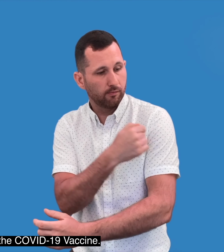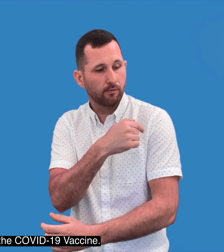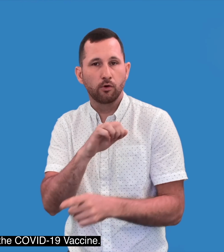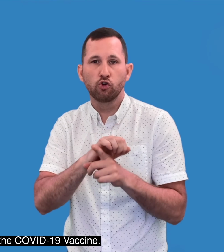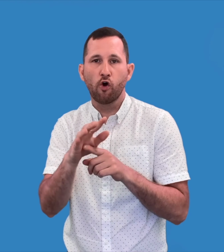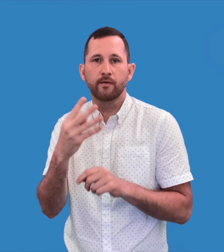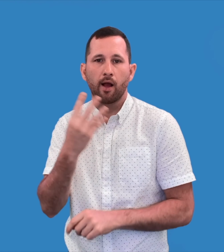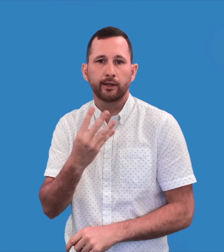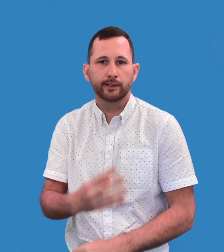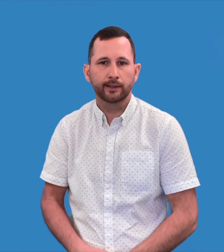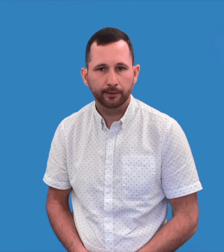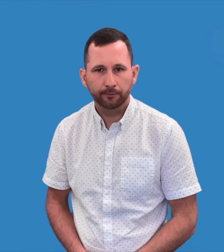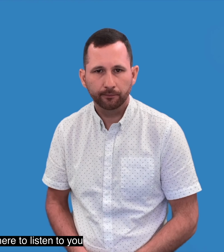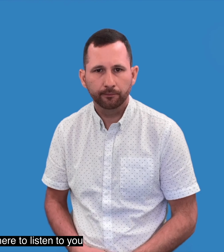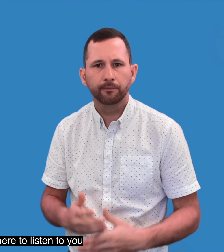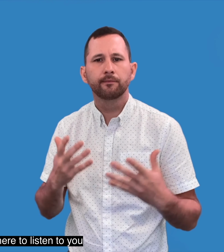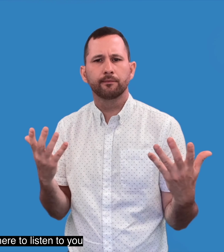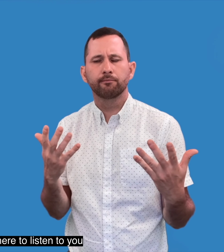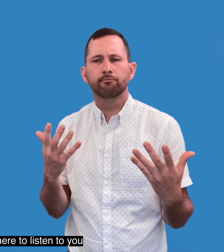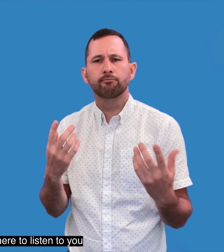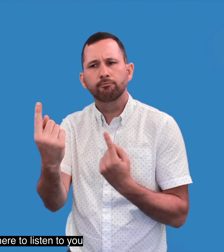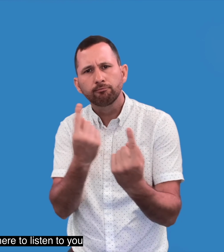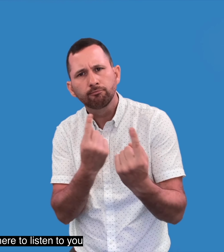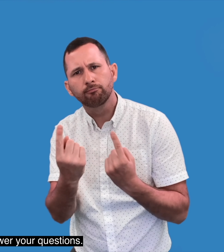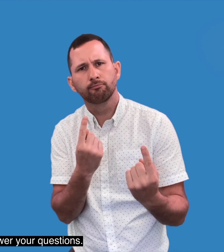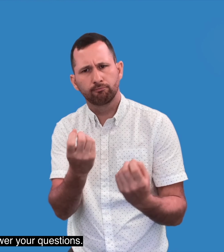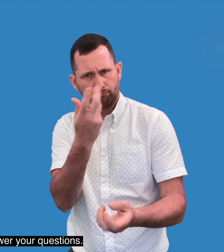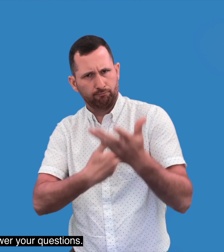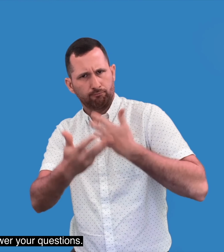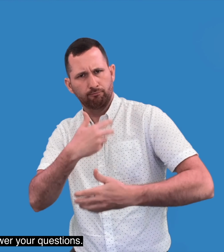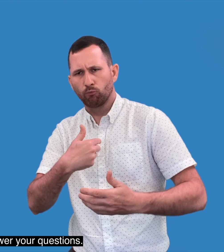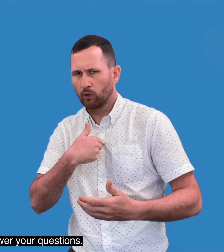vaccine. We are here to listen to you and answer your questions.